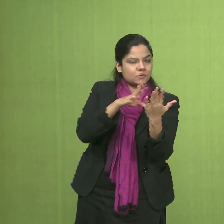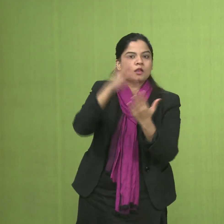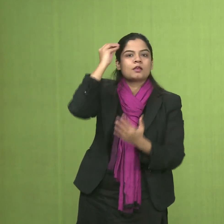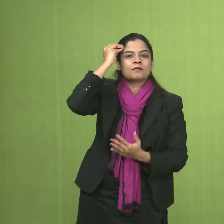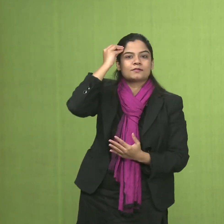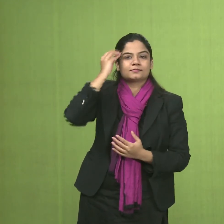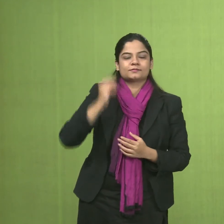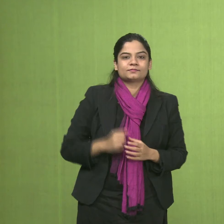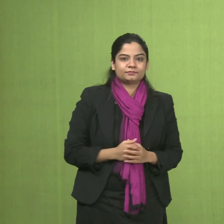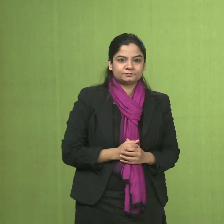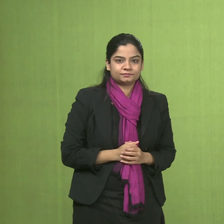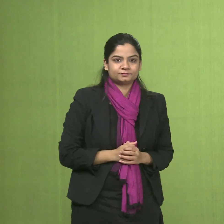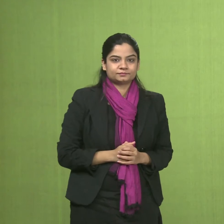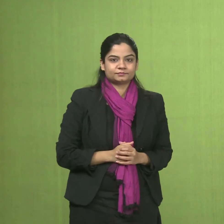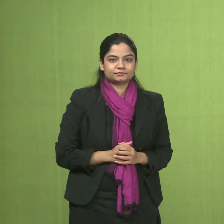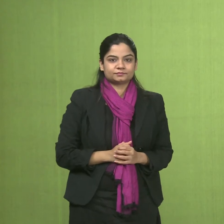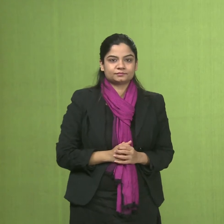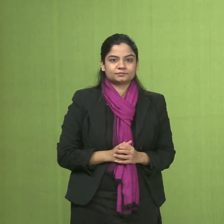these points when you are using your household equipments.